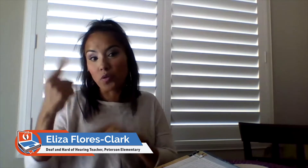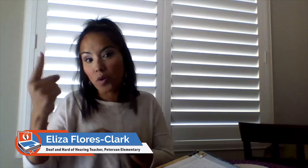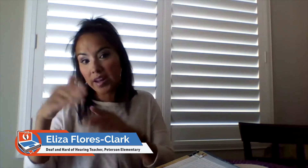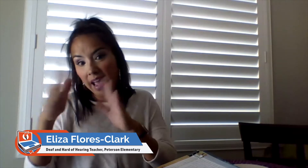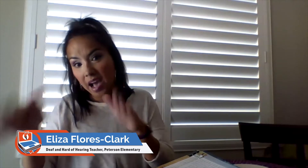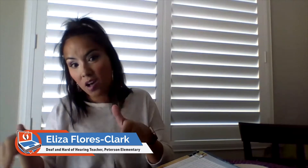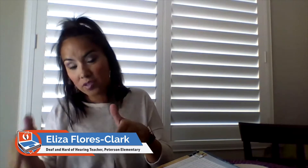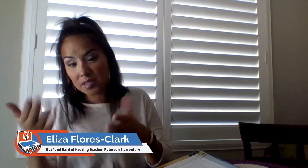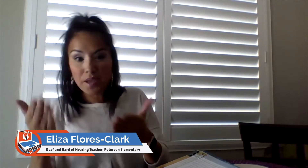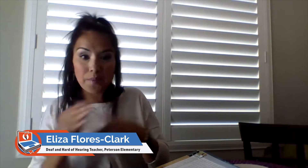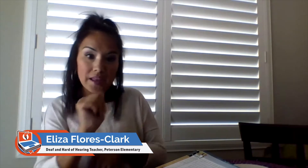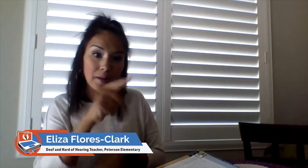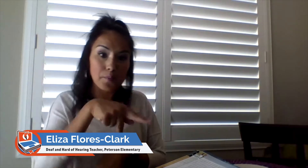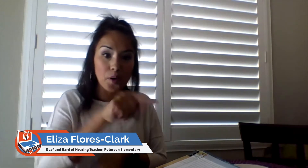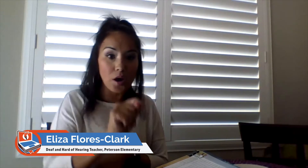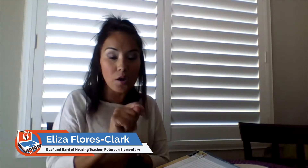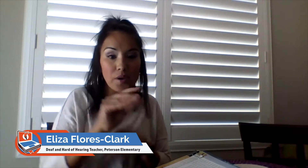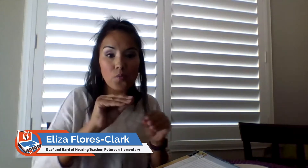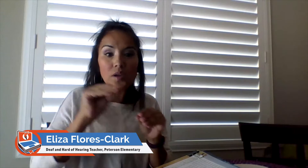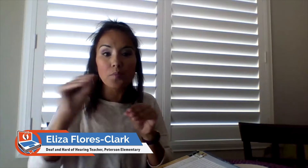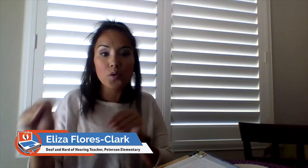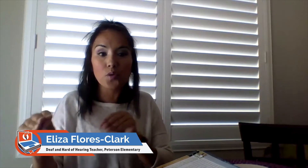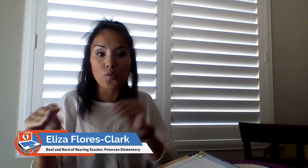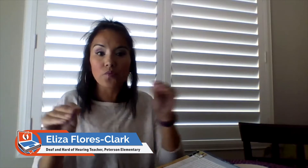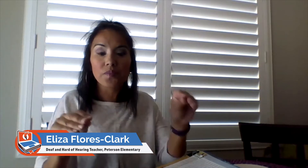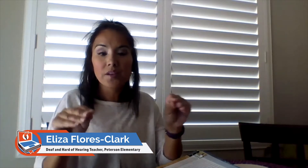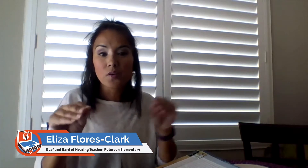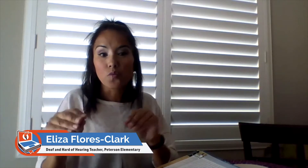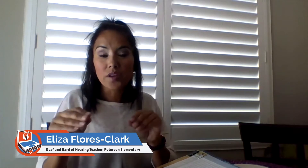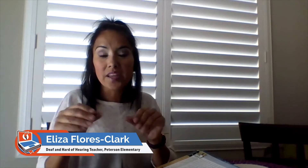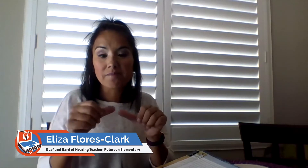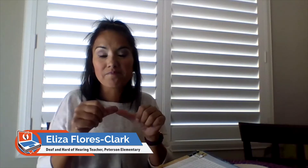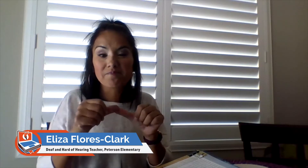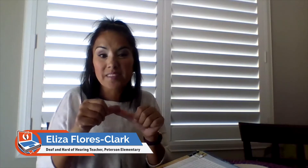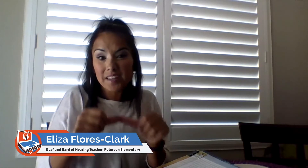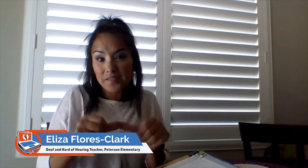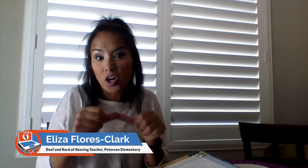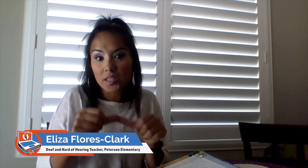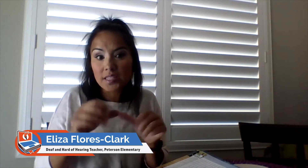one house, maybe we move. We kind of,